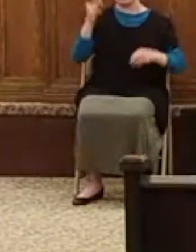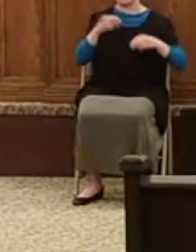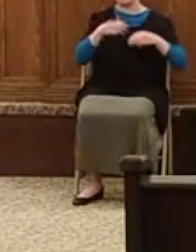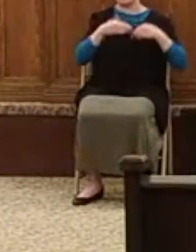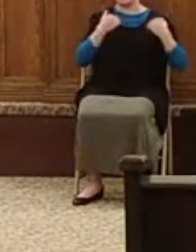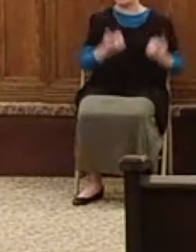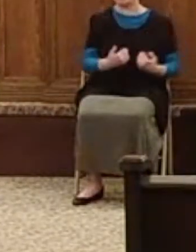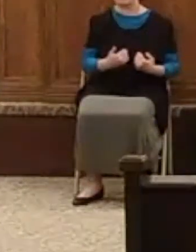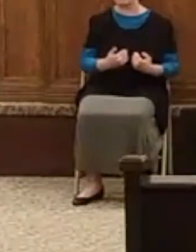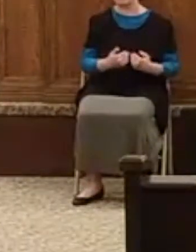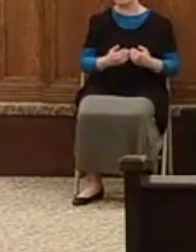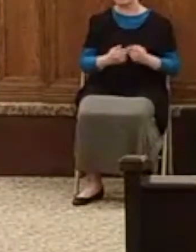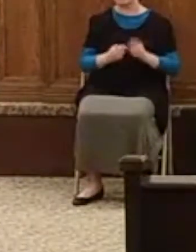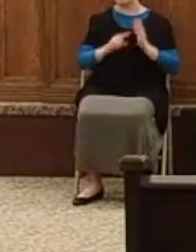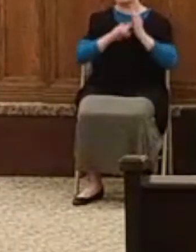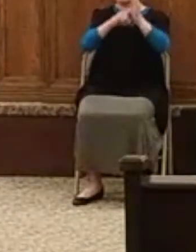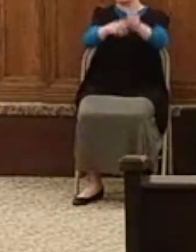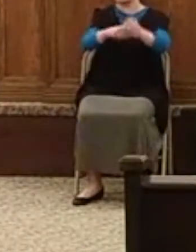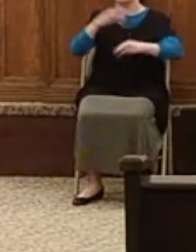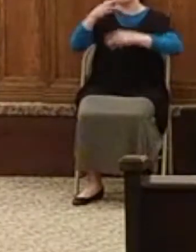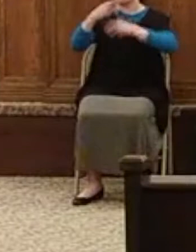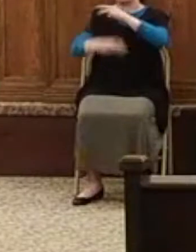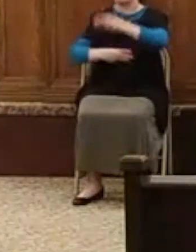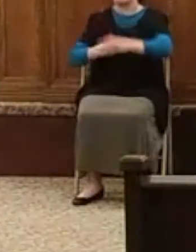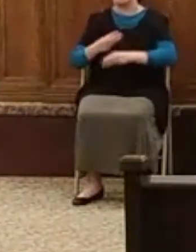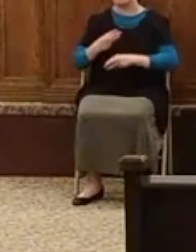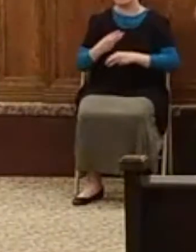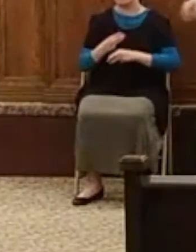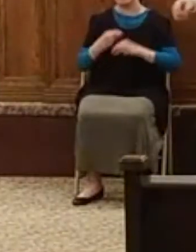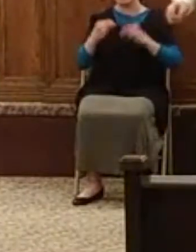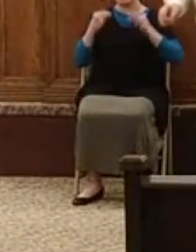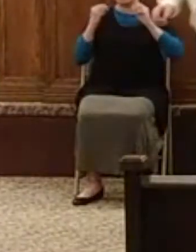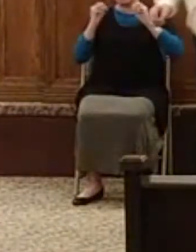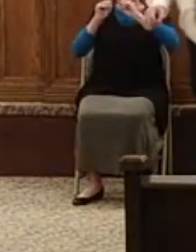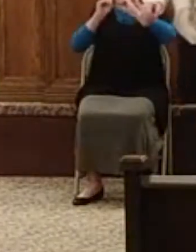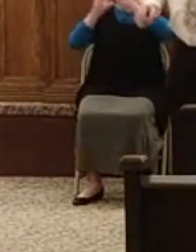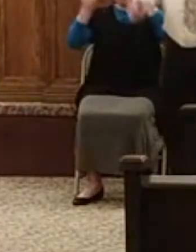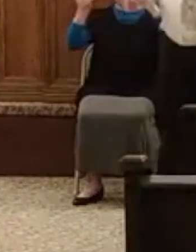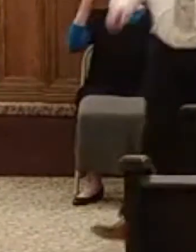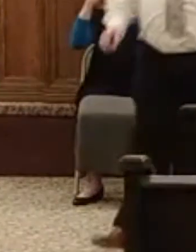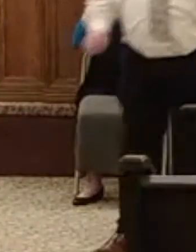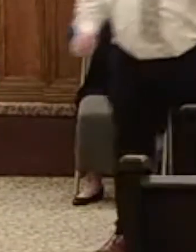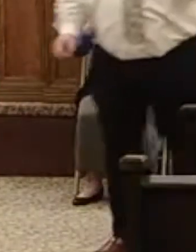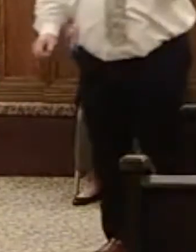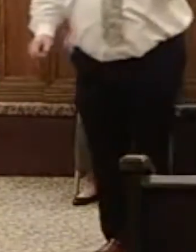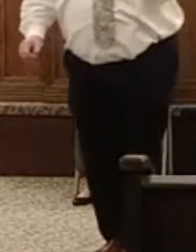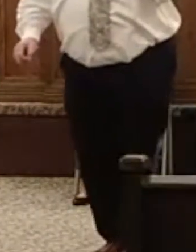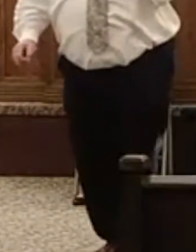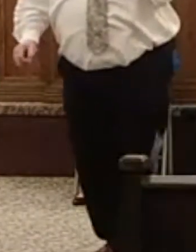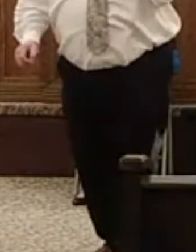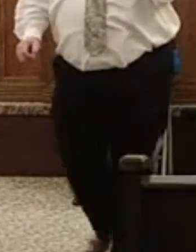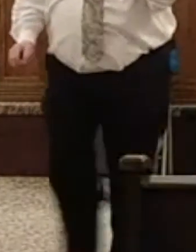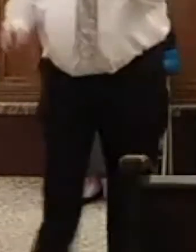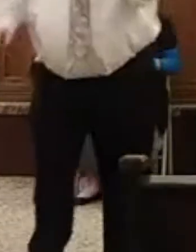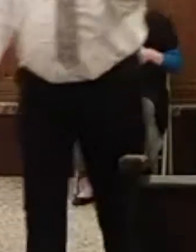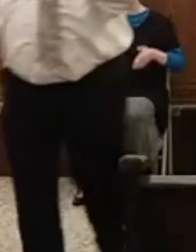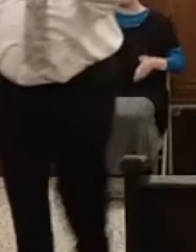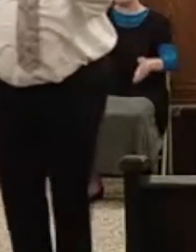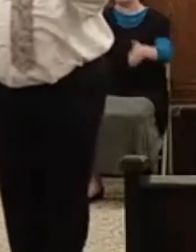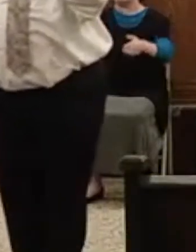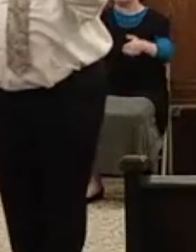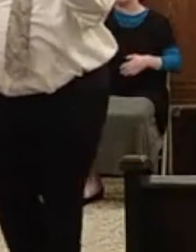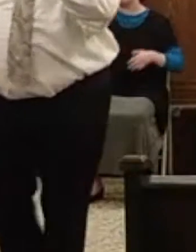in your heart. I'm going to expose to this world, to the dark places of this city. I'm going to go to the